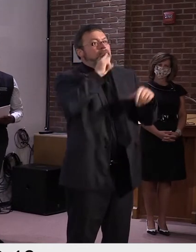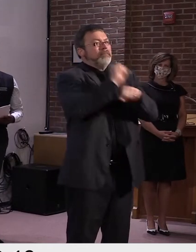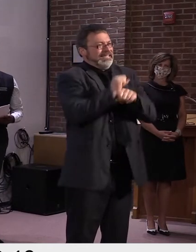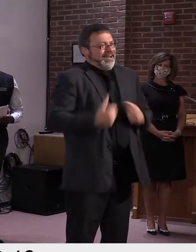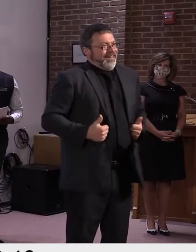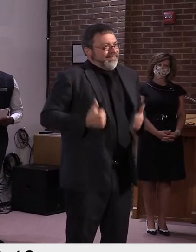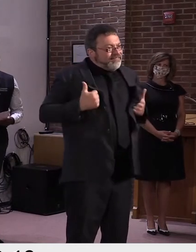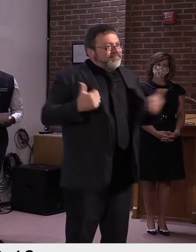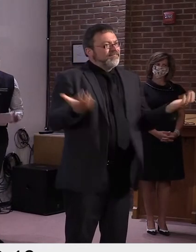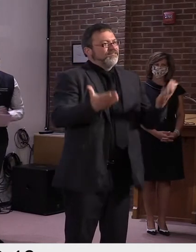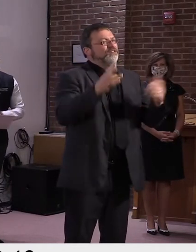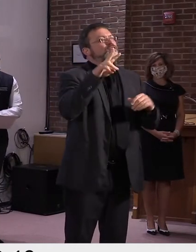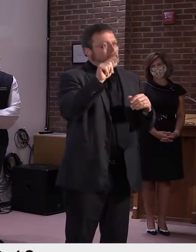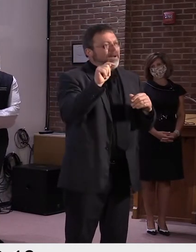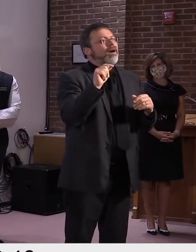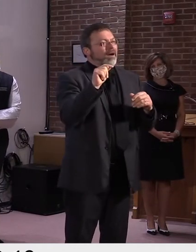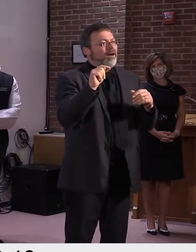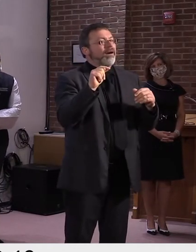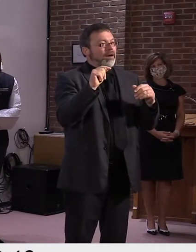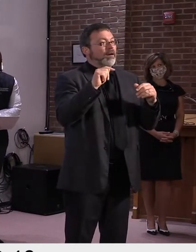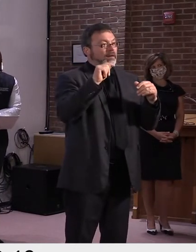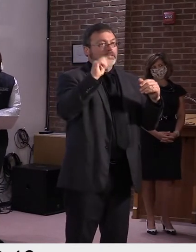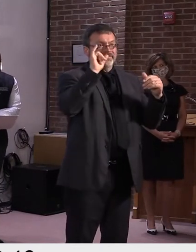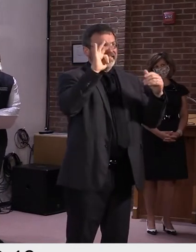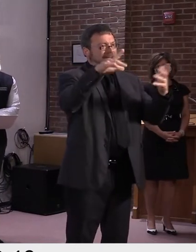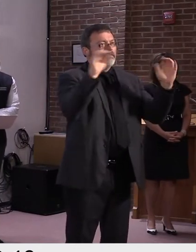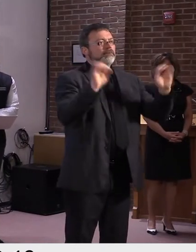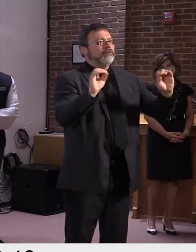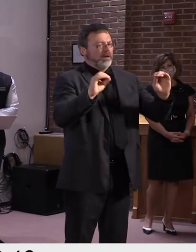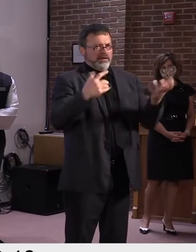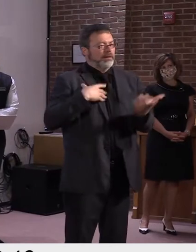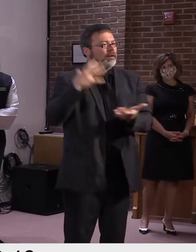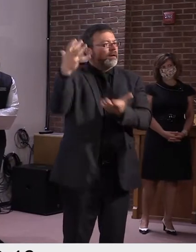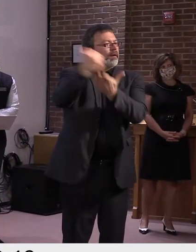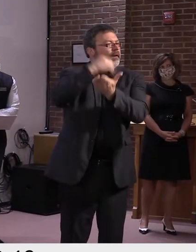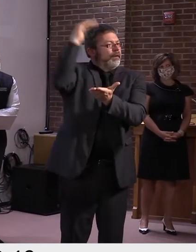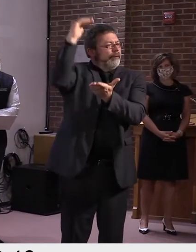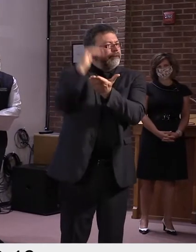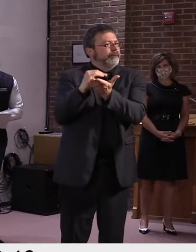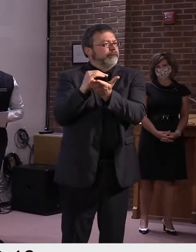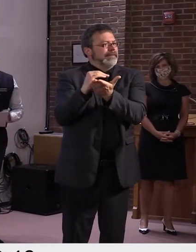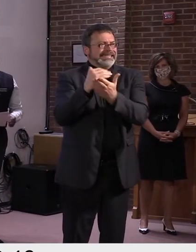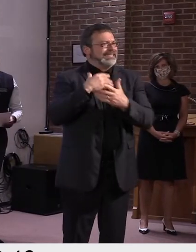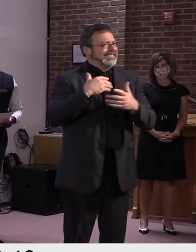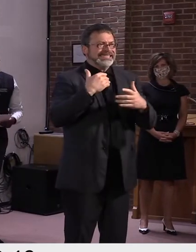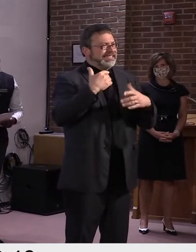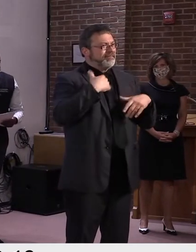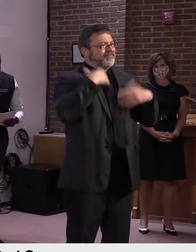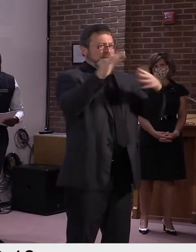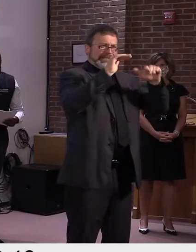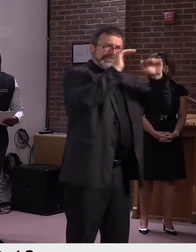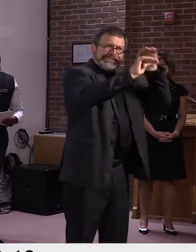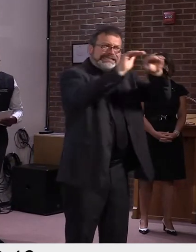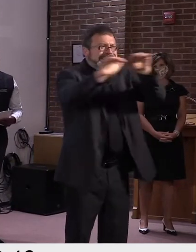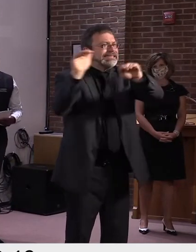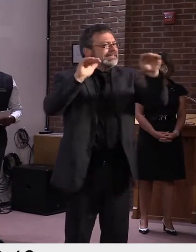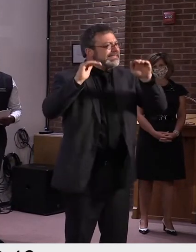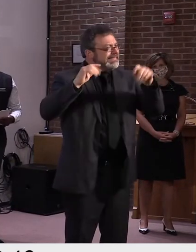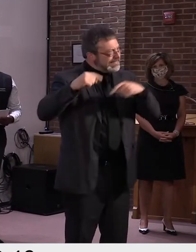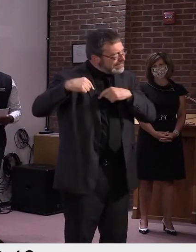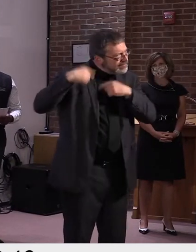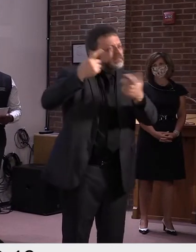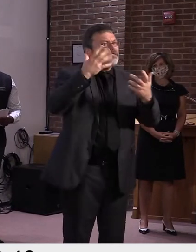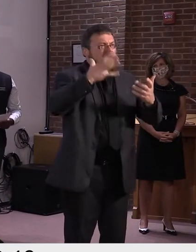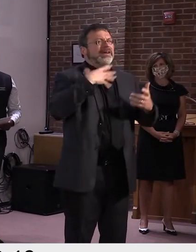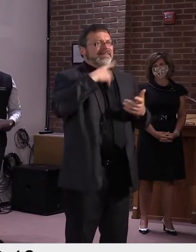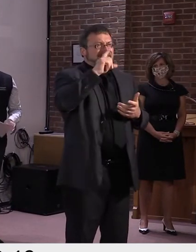more. I know it seems as though we've already asked a lot of Vermonters, but it only takes 5 minutes, and you could do it